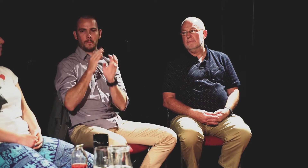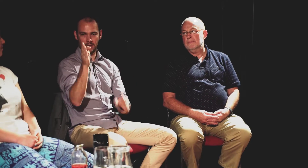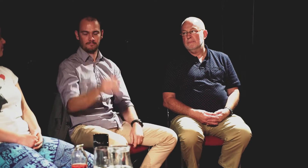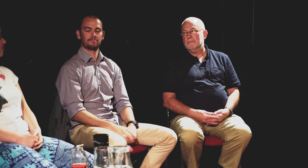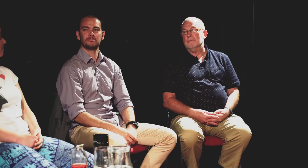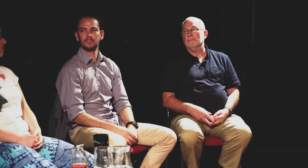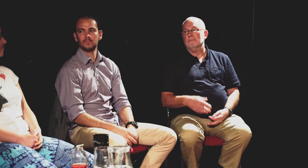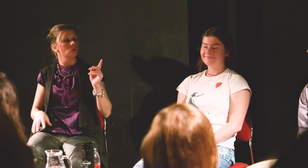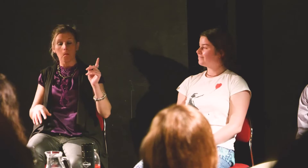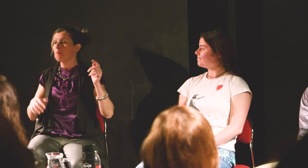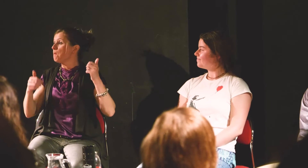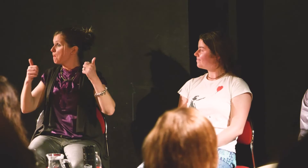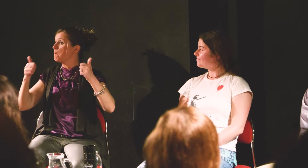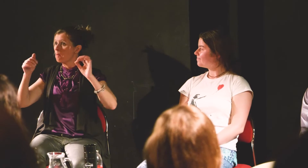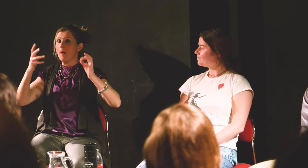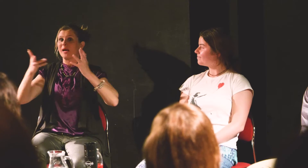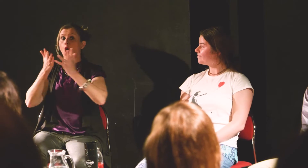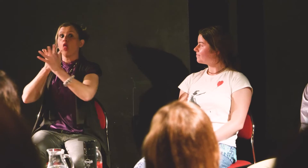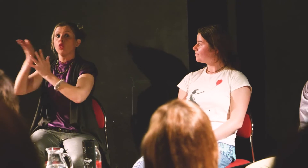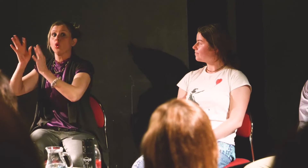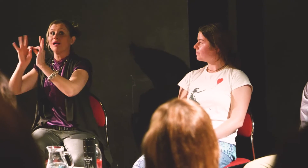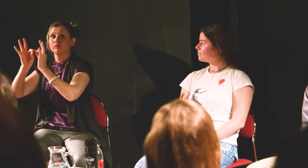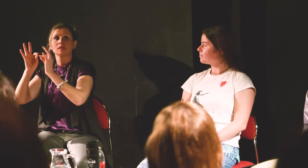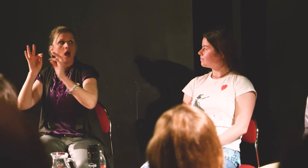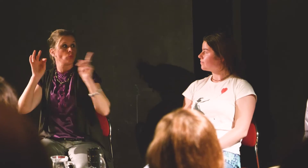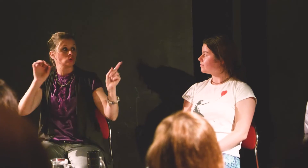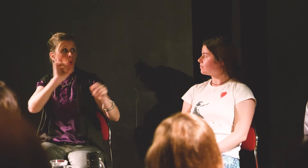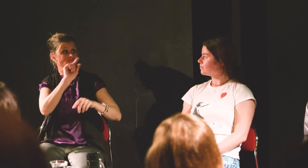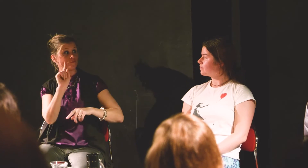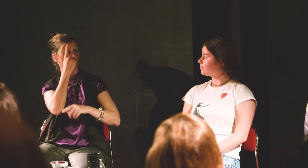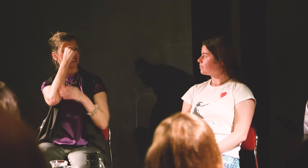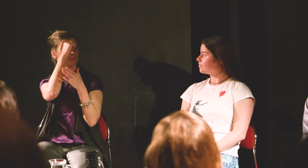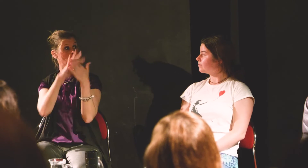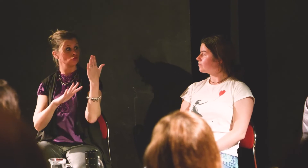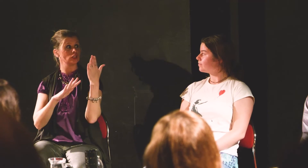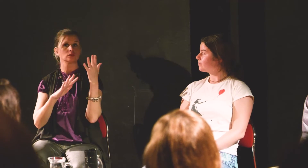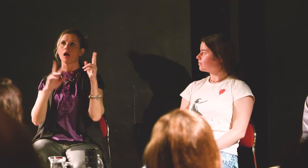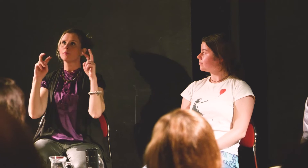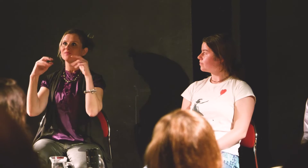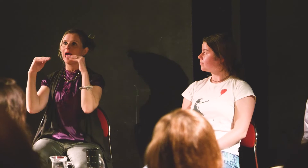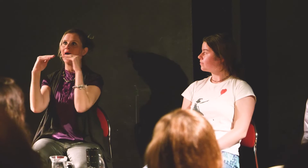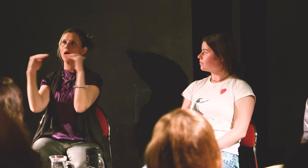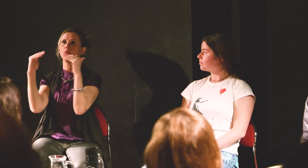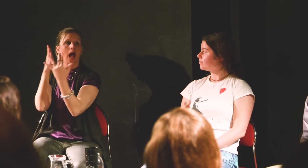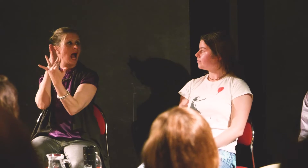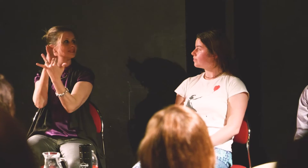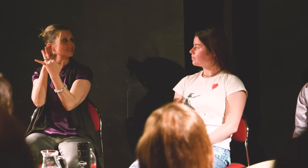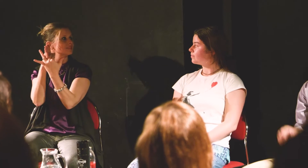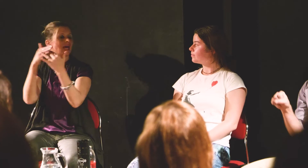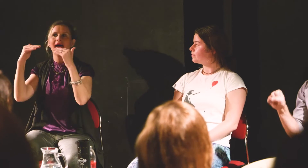I, he was my first interpreter. Okay, so through an interpreter, well, that would be your first experience of